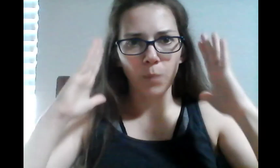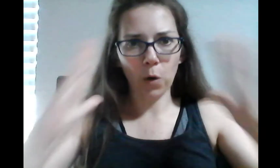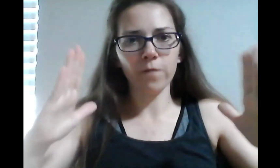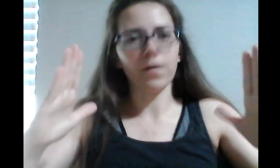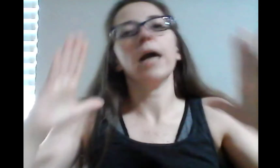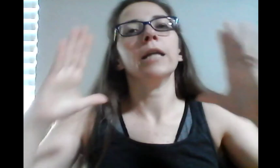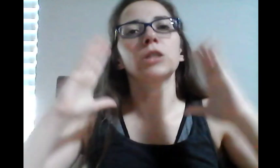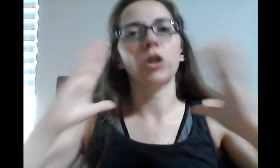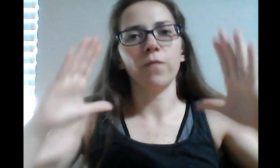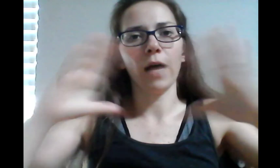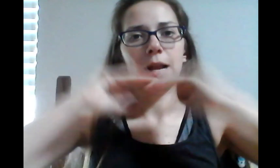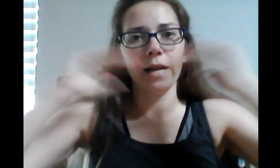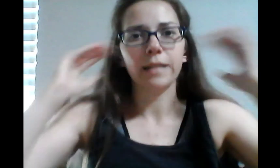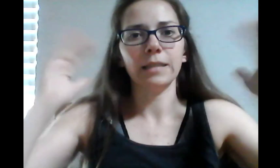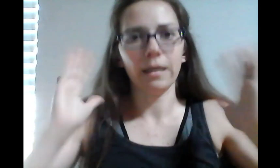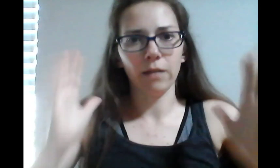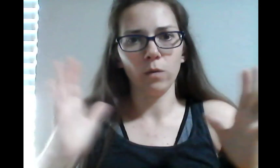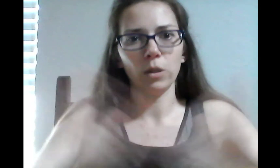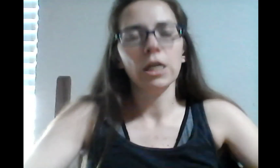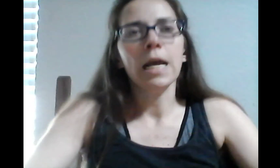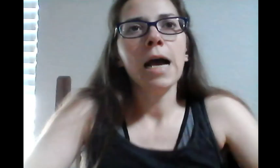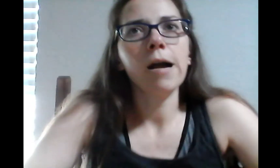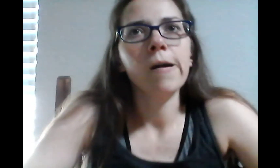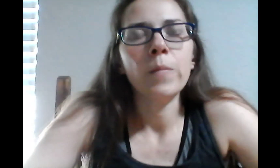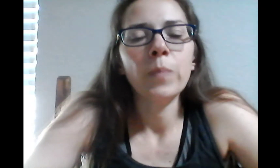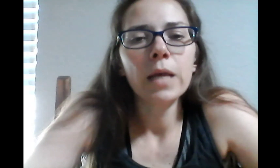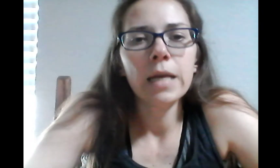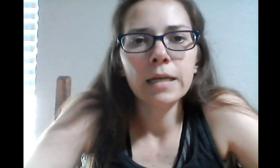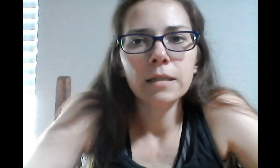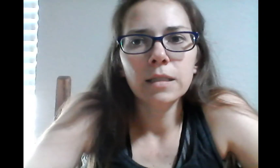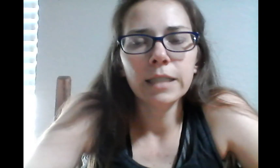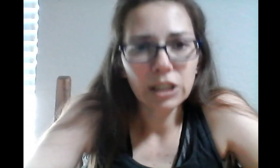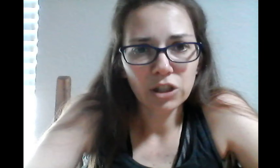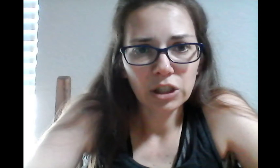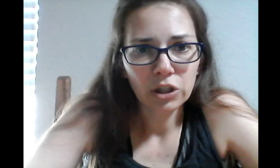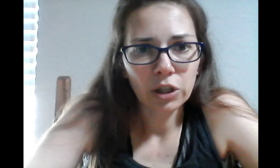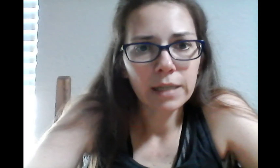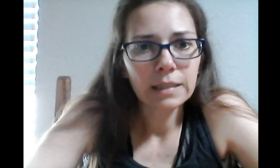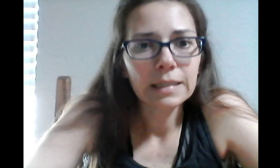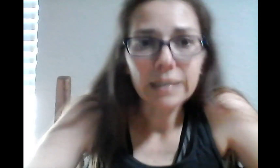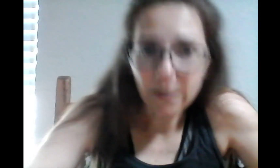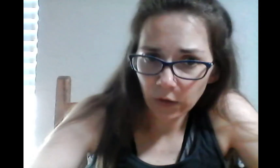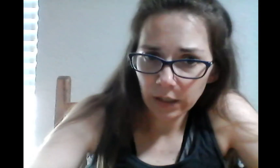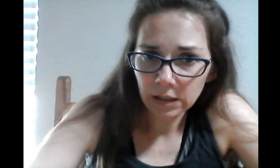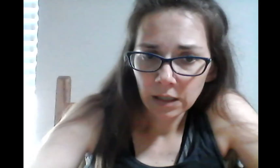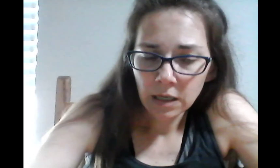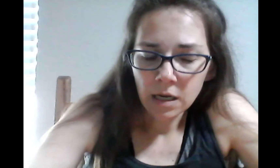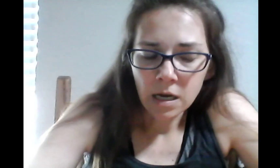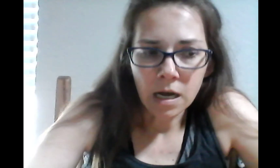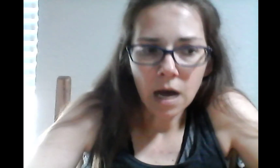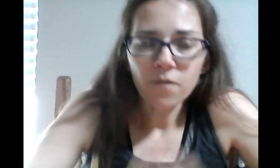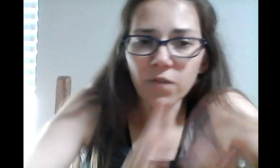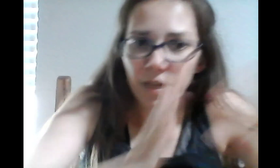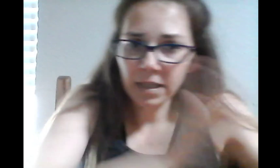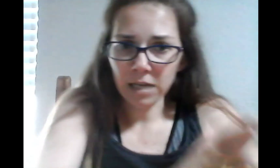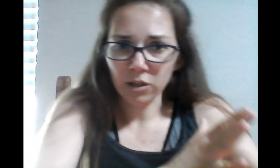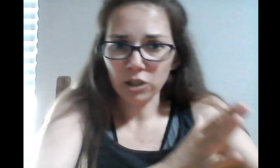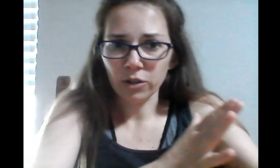bona fide, certified, it is a language. Its sentence structure is different than the English language.